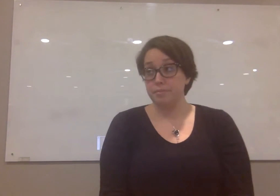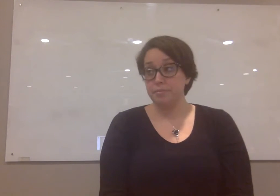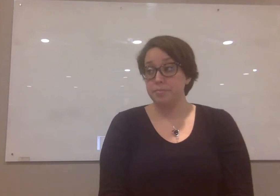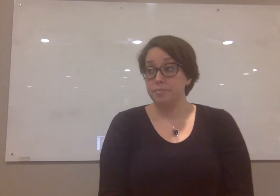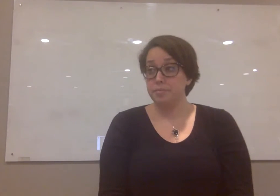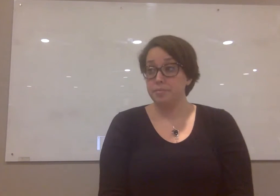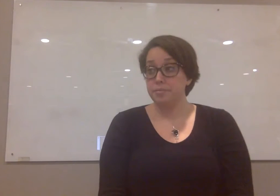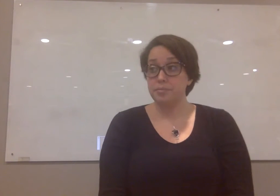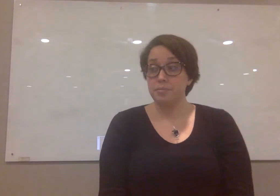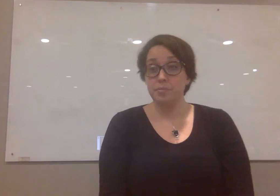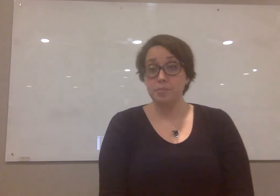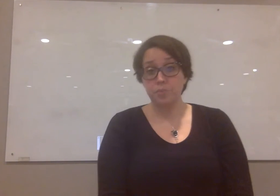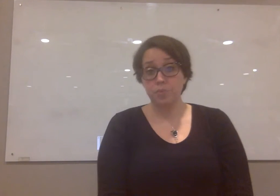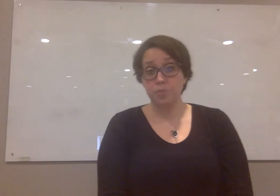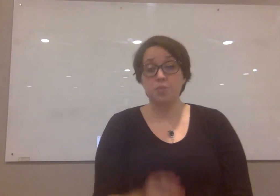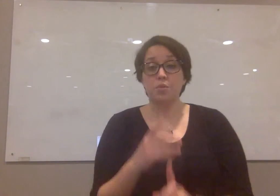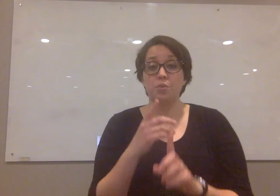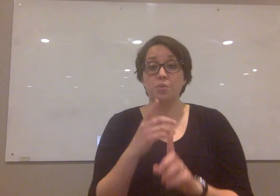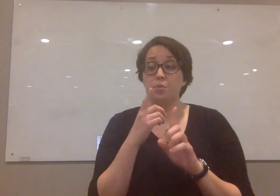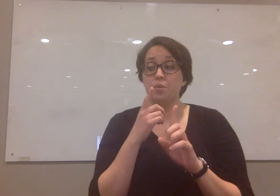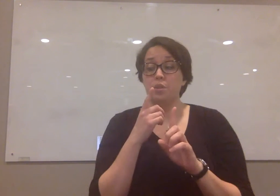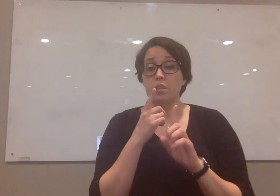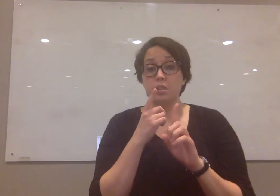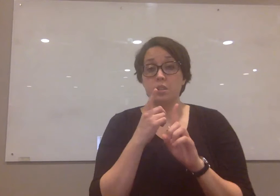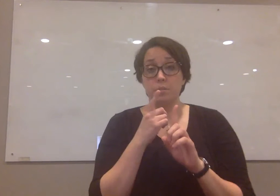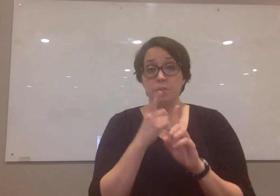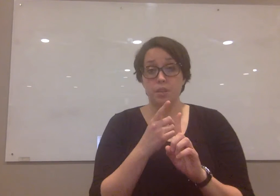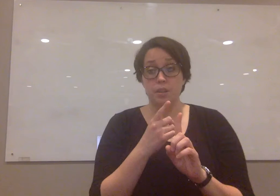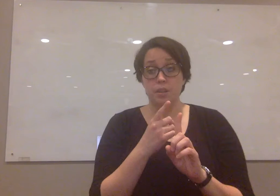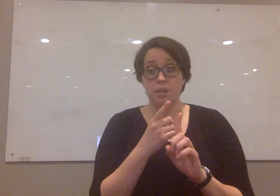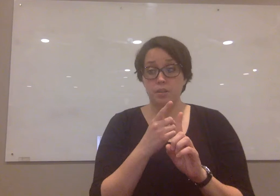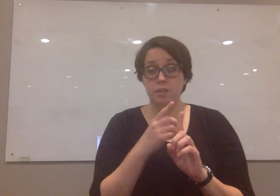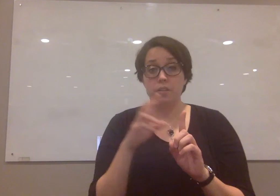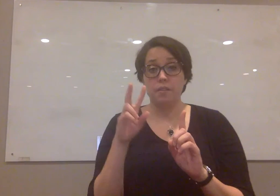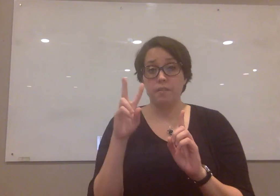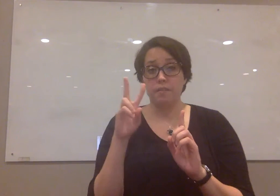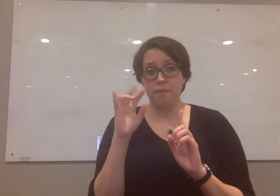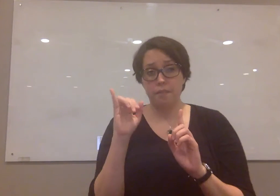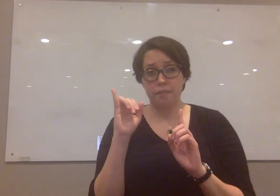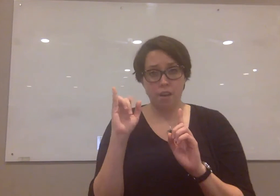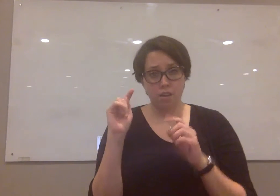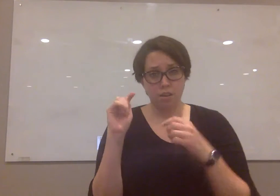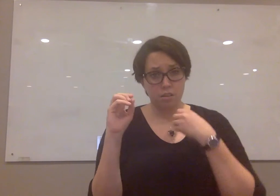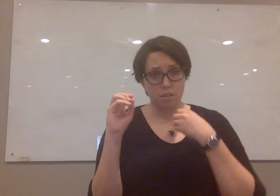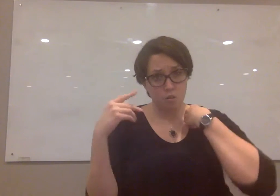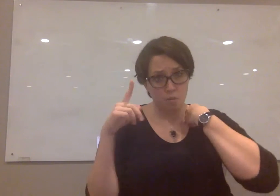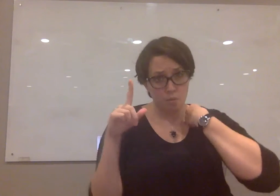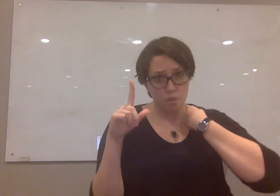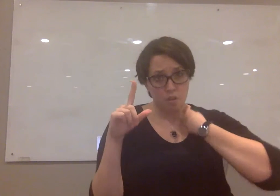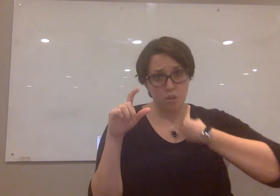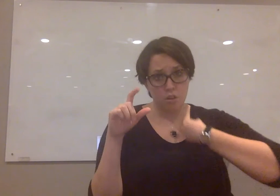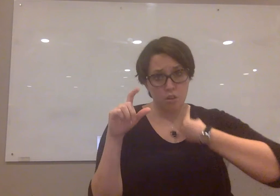So the specifics of the biotuple system is covered in